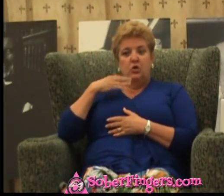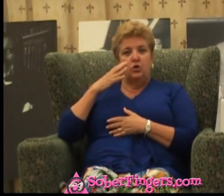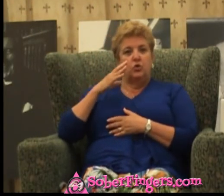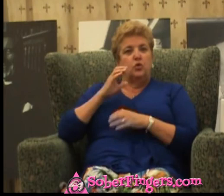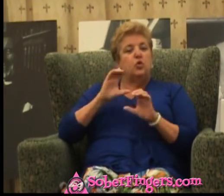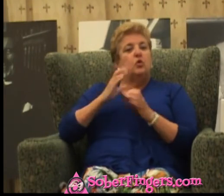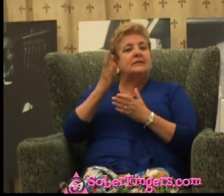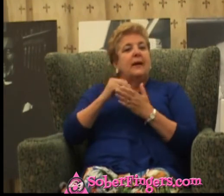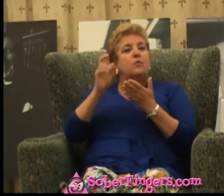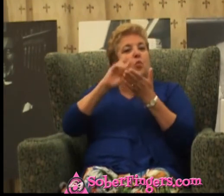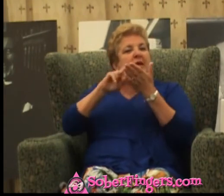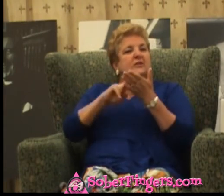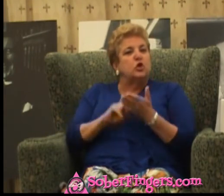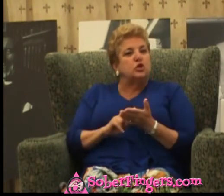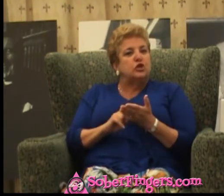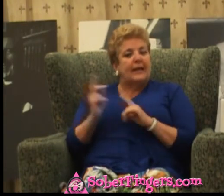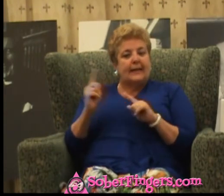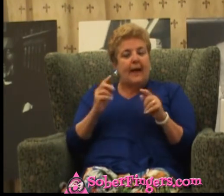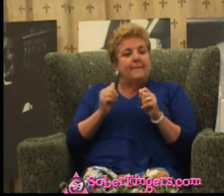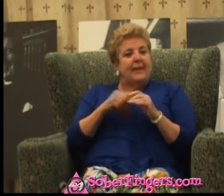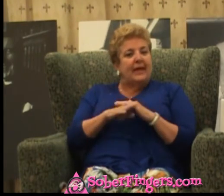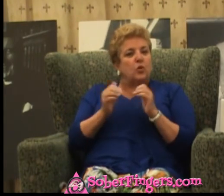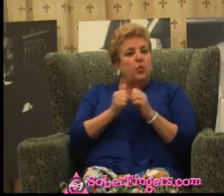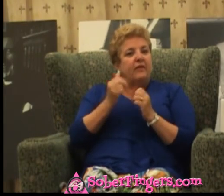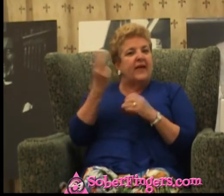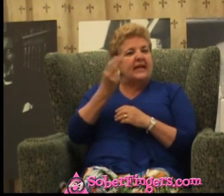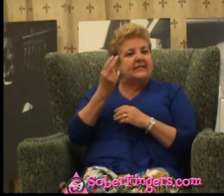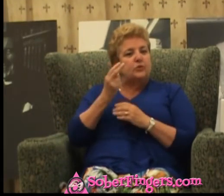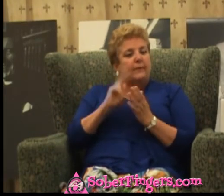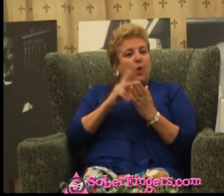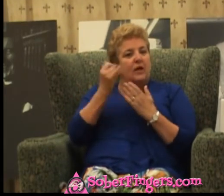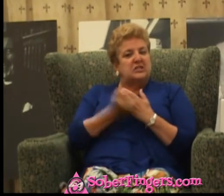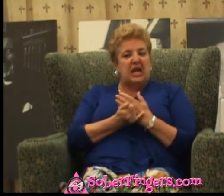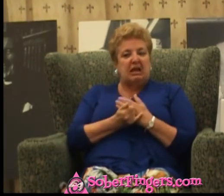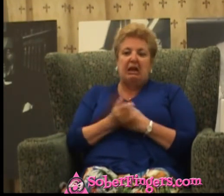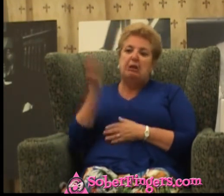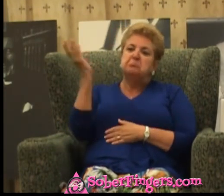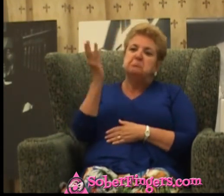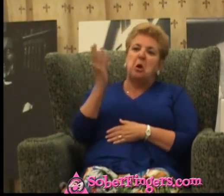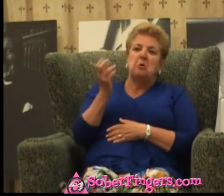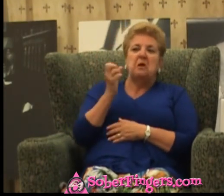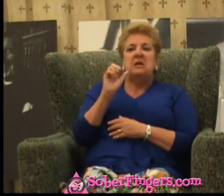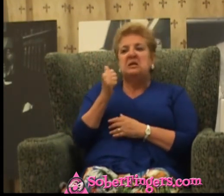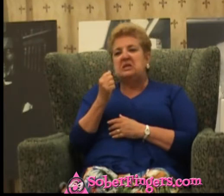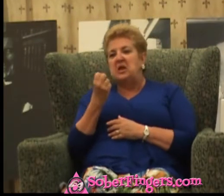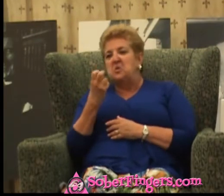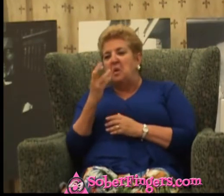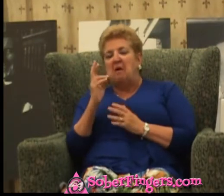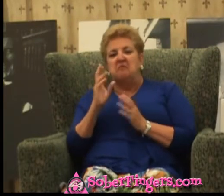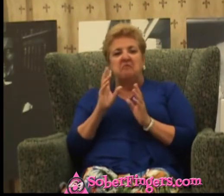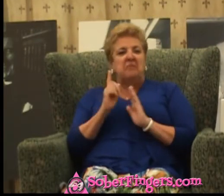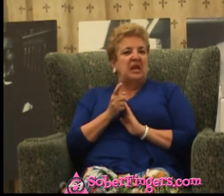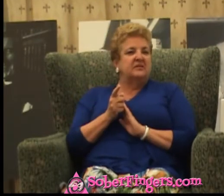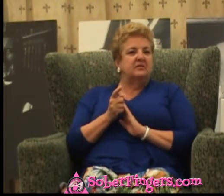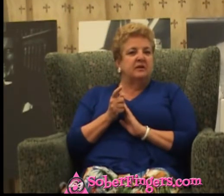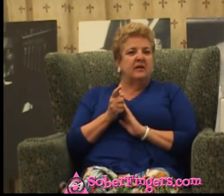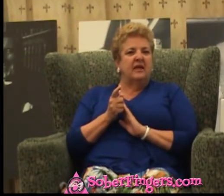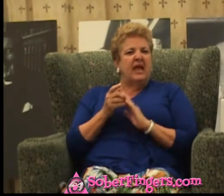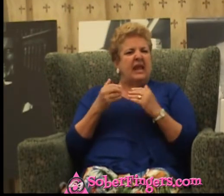in with a little history project. And they talked for 10 or 12 minutes. And he came in and he had, what are these, iPods or what,